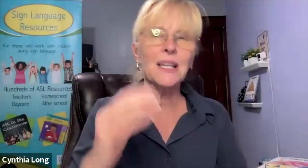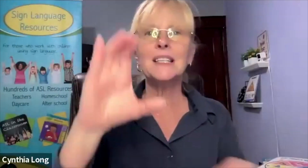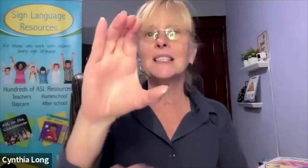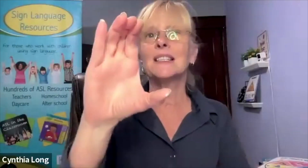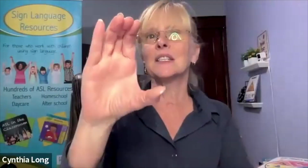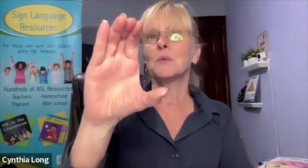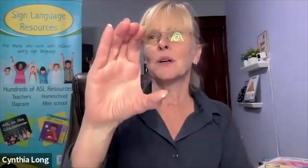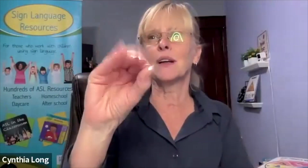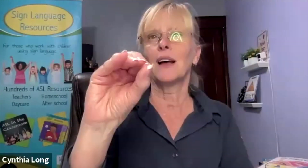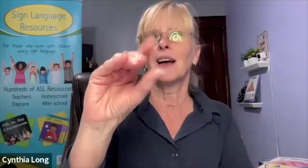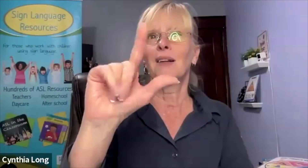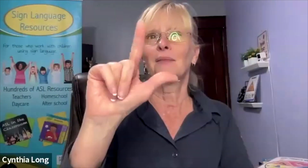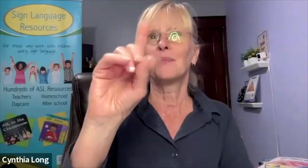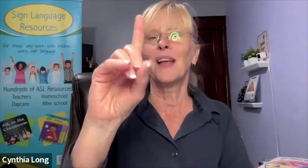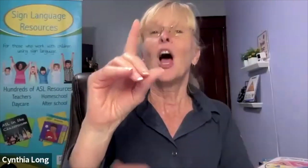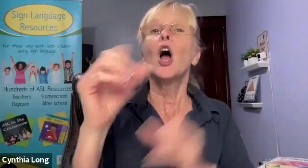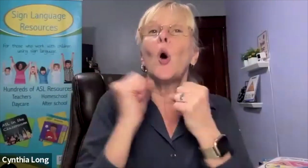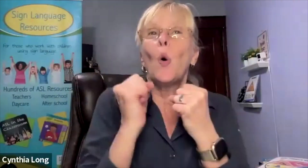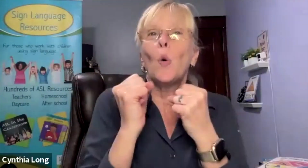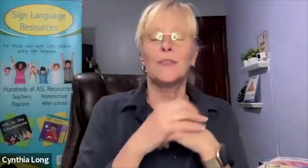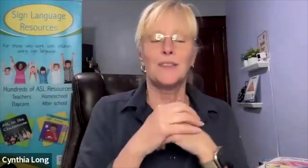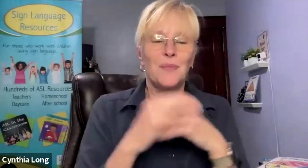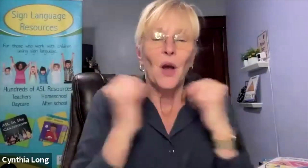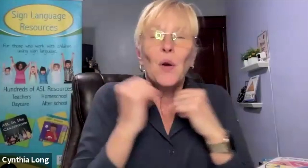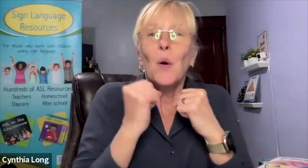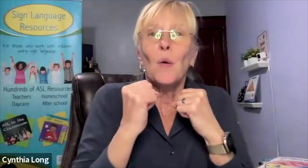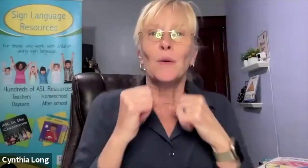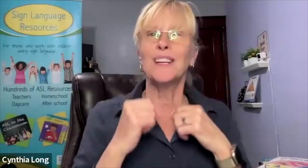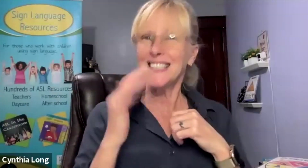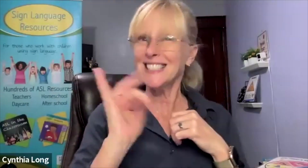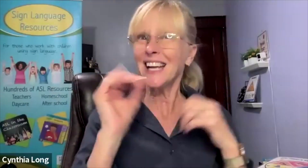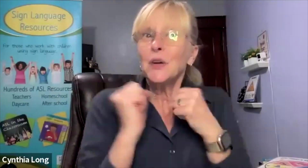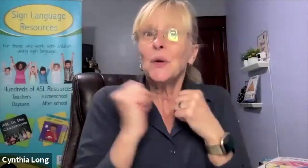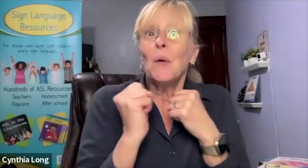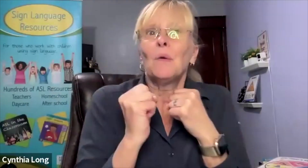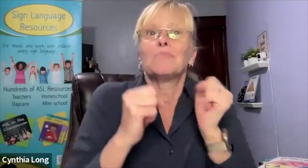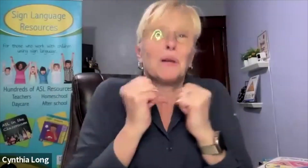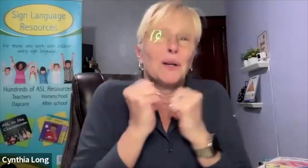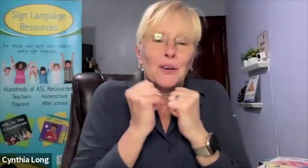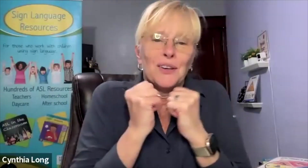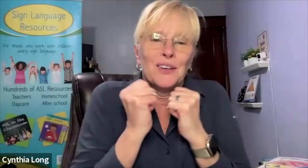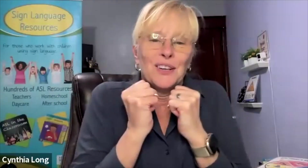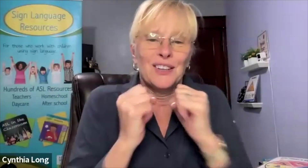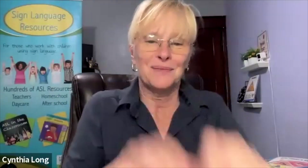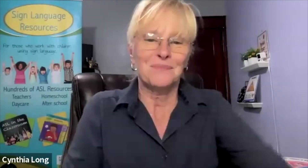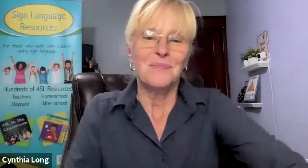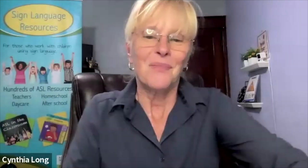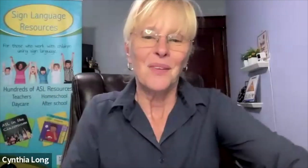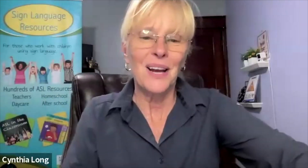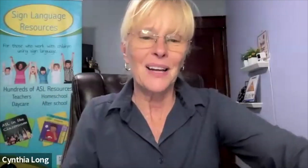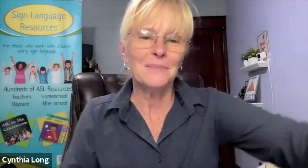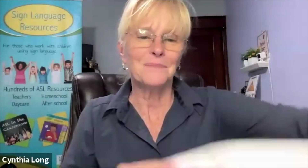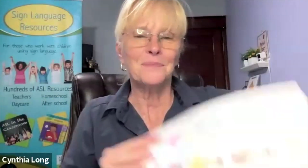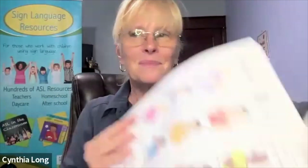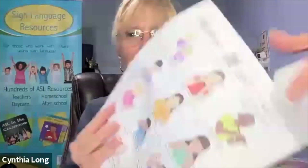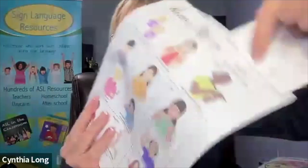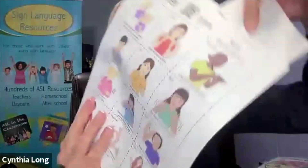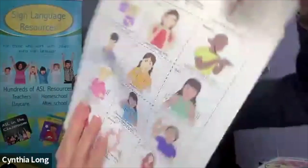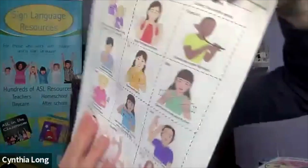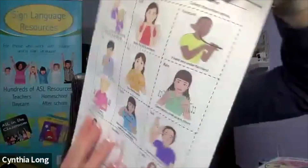is this word, cold. Cold. It's like you're cold. Brr. Okay. And then we're